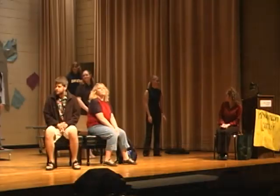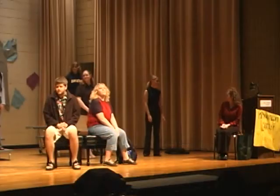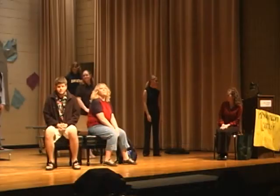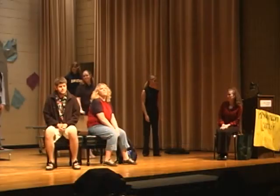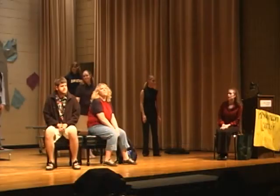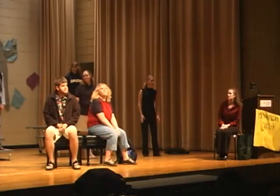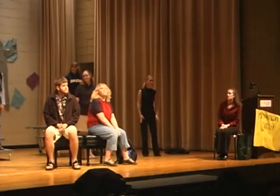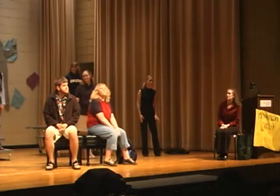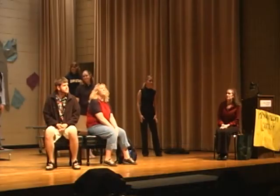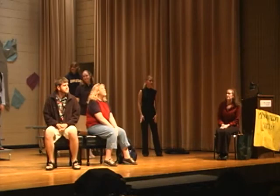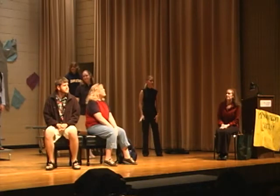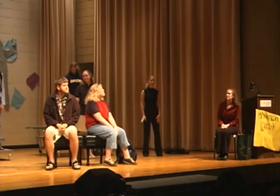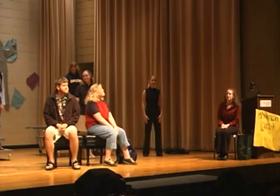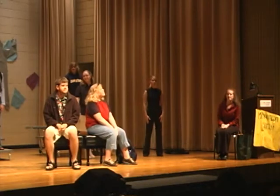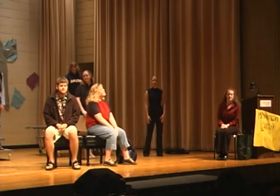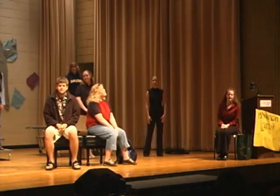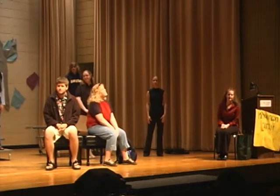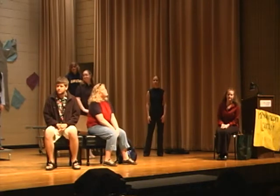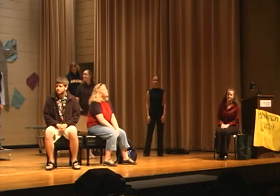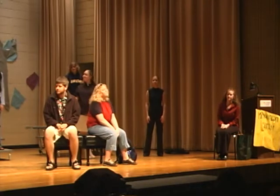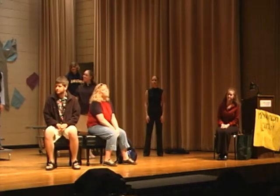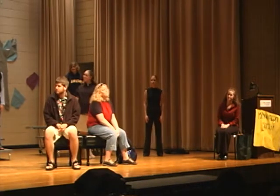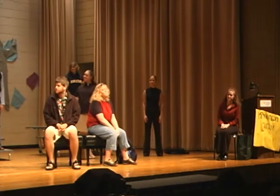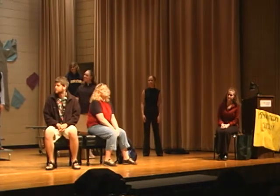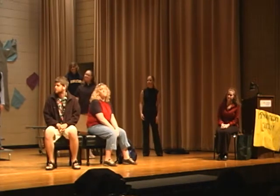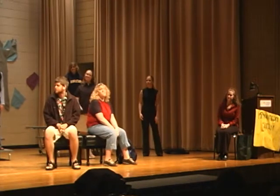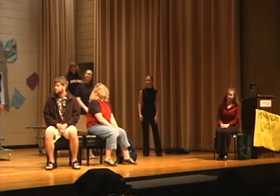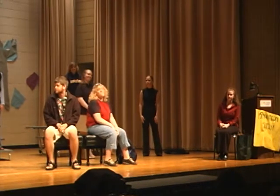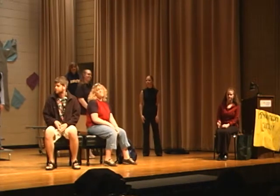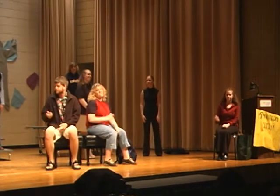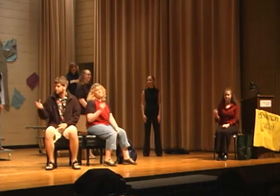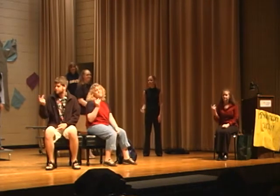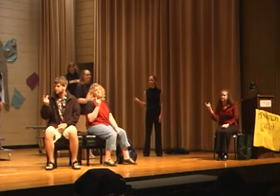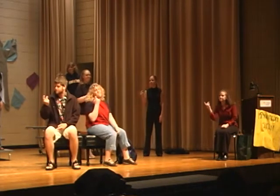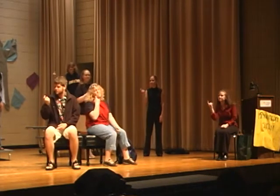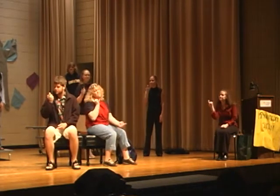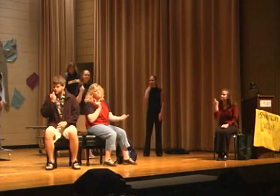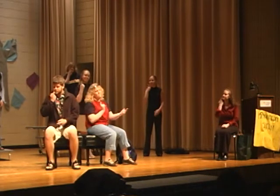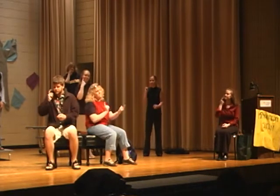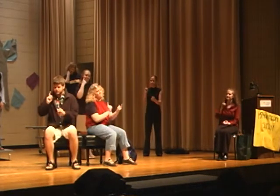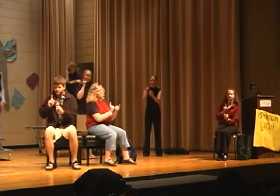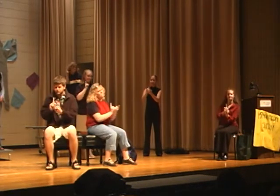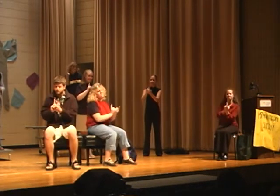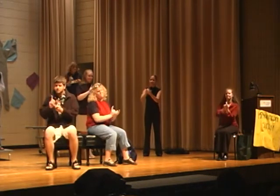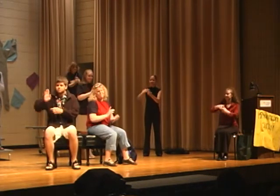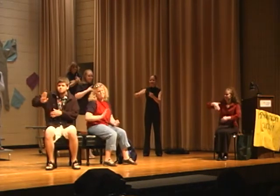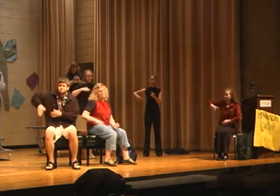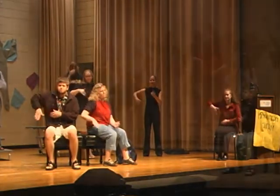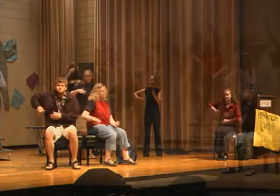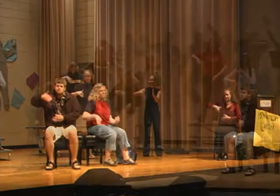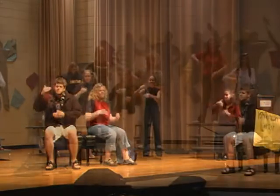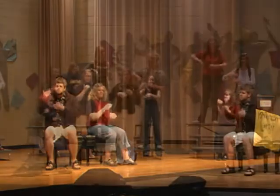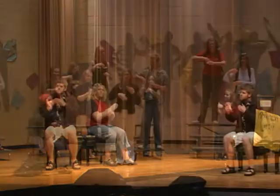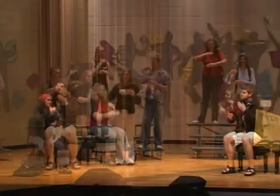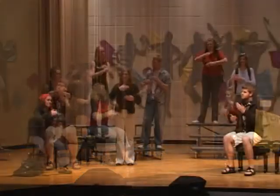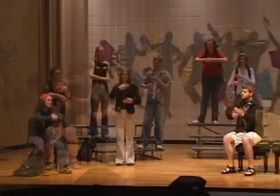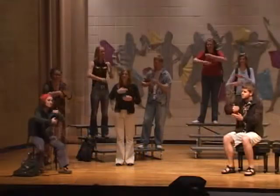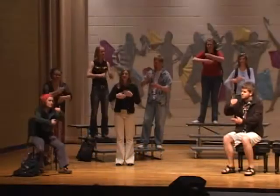We were strangers. Starting out on a